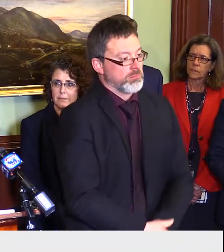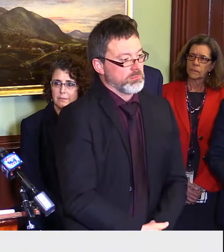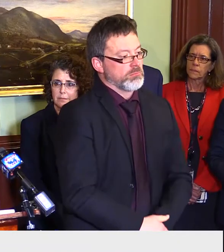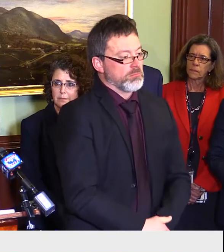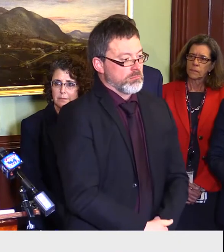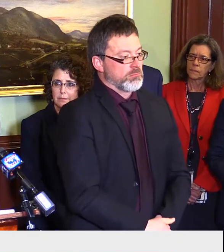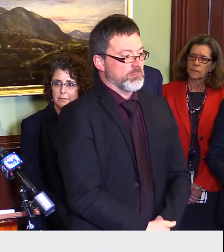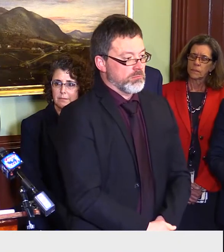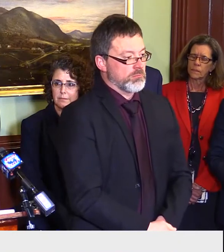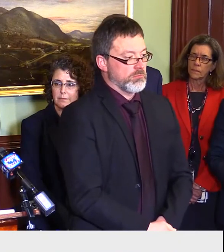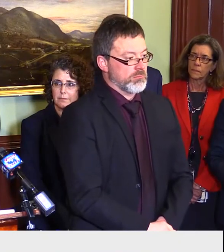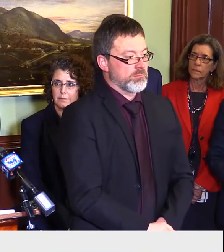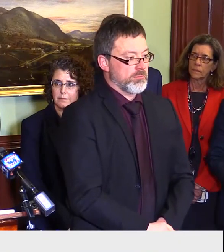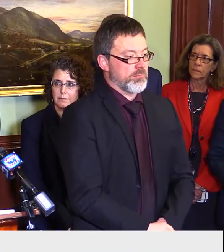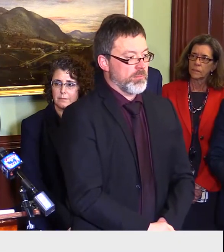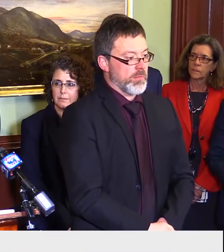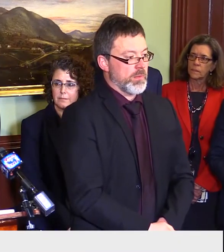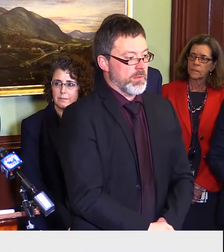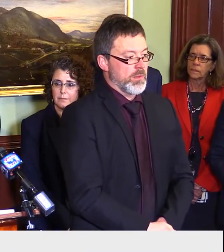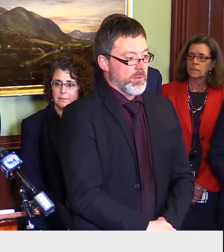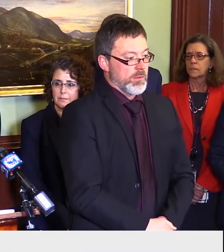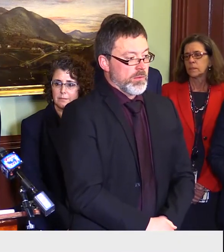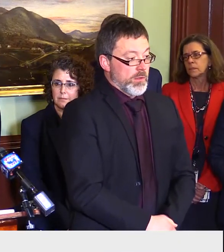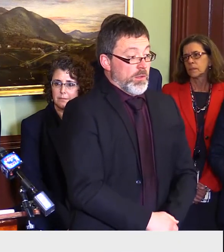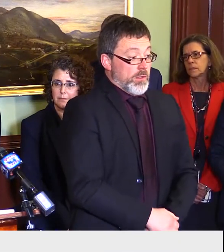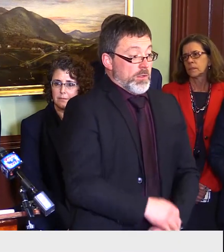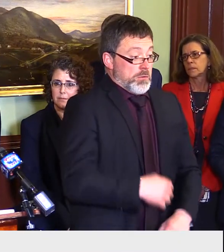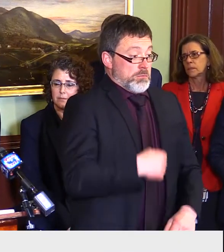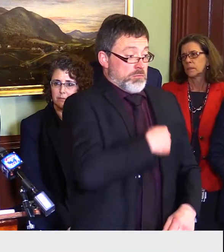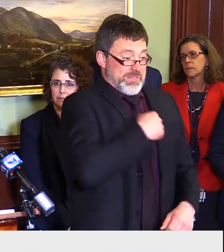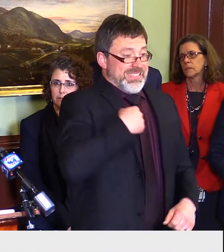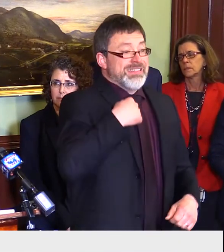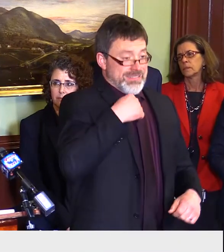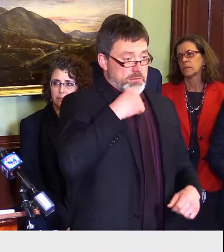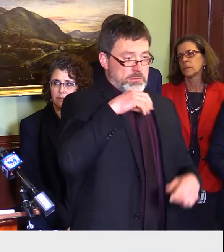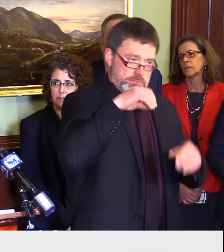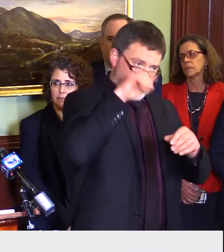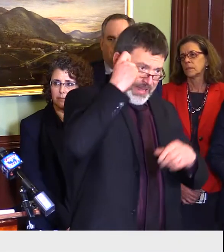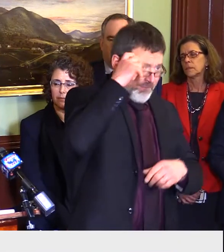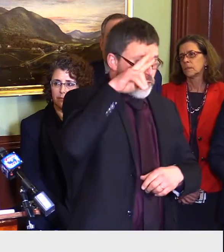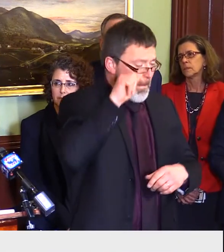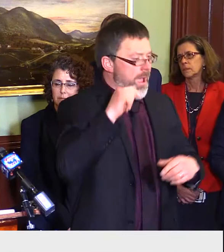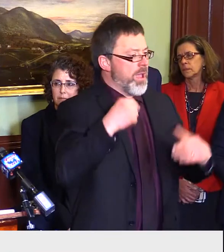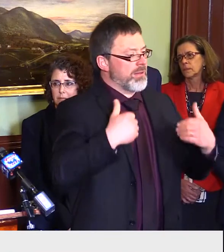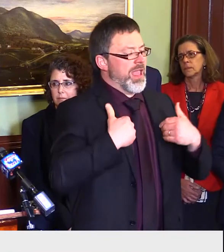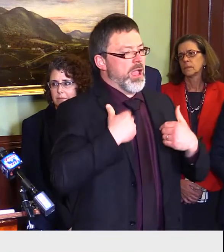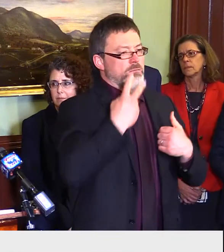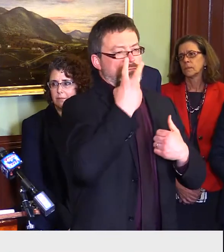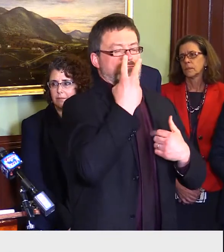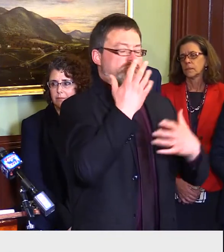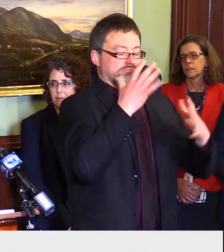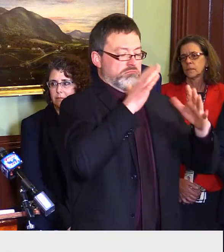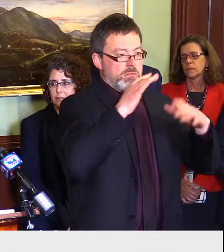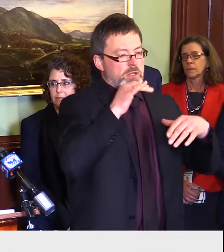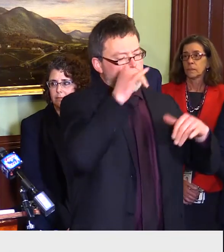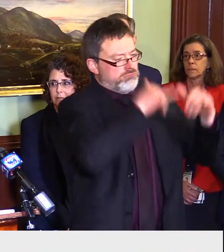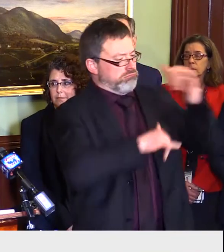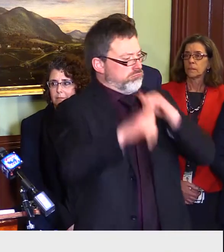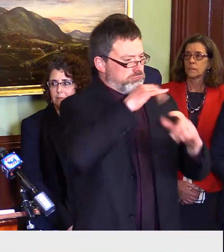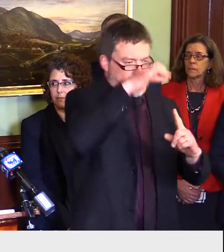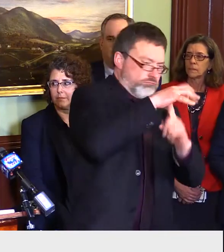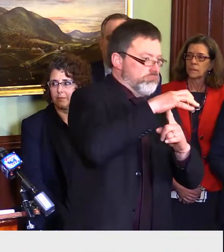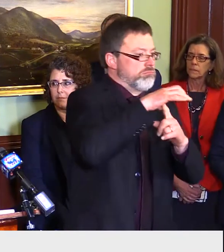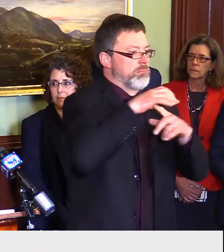Department of Health and Vermont Emergency Management, as well as first responders and healthcare providers across the